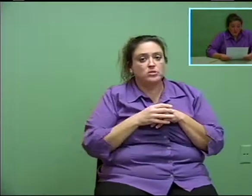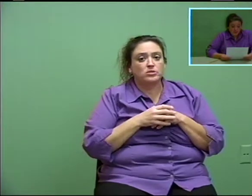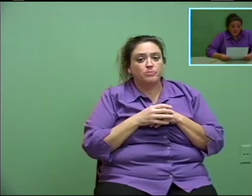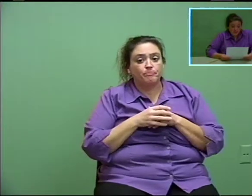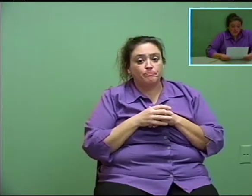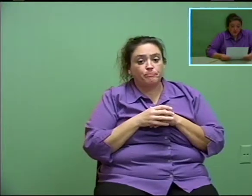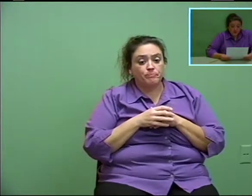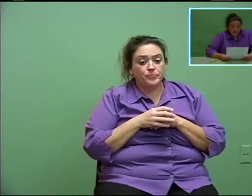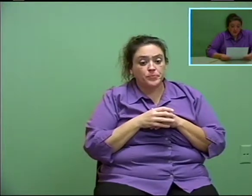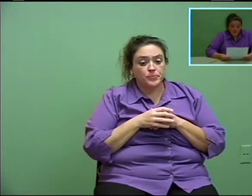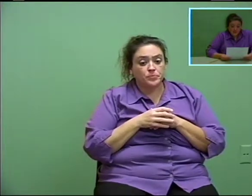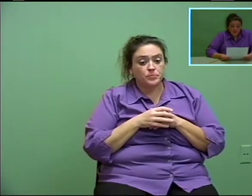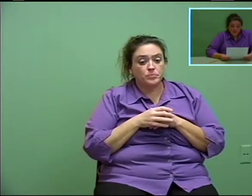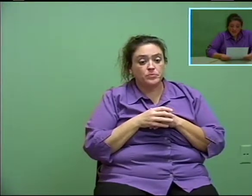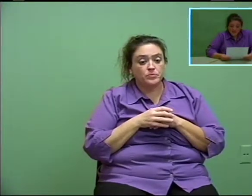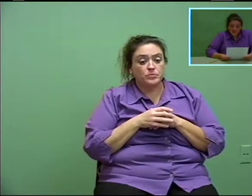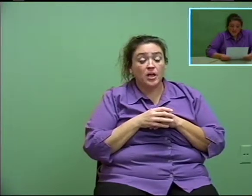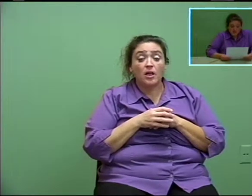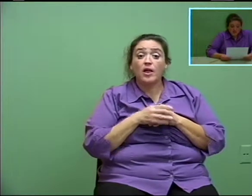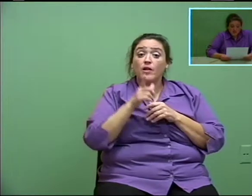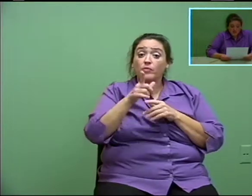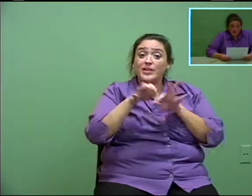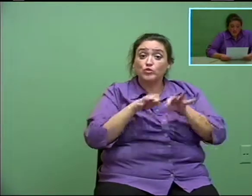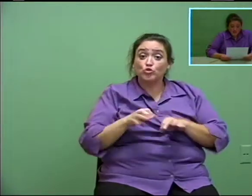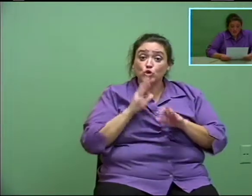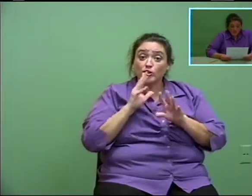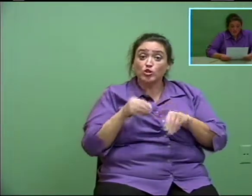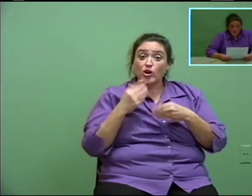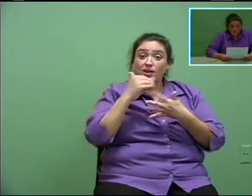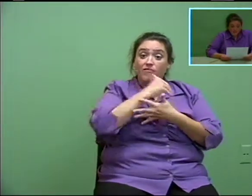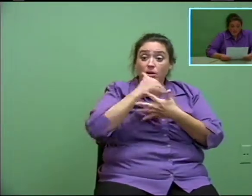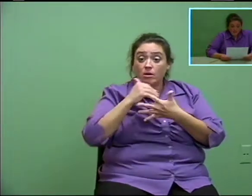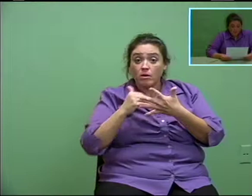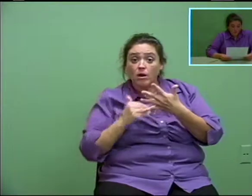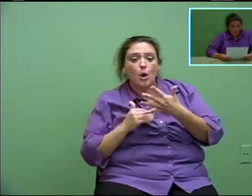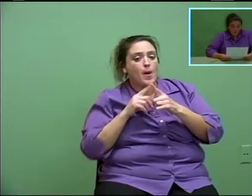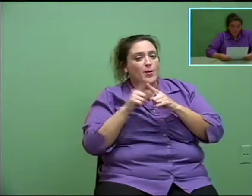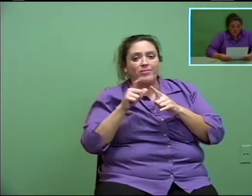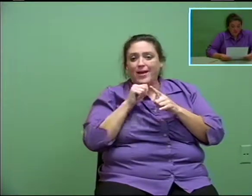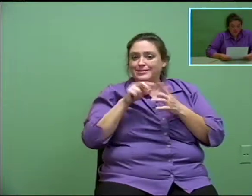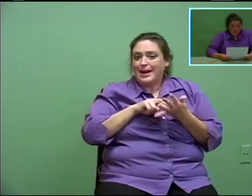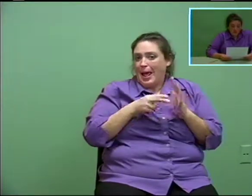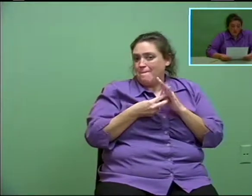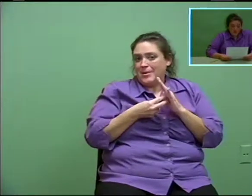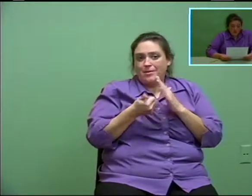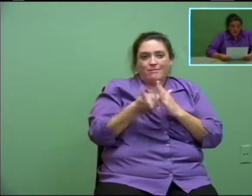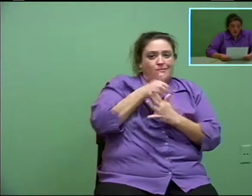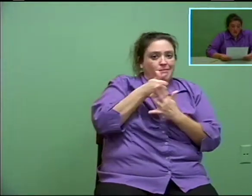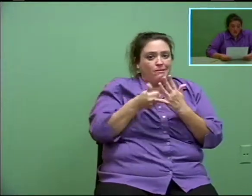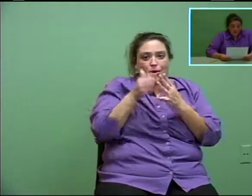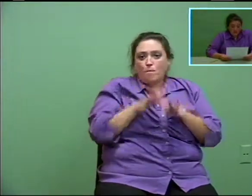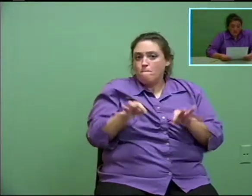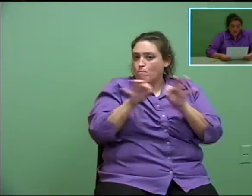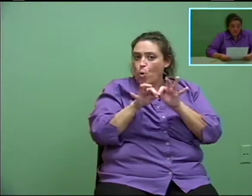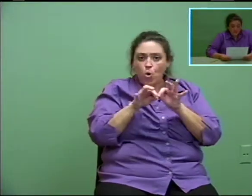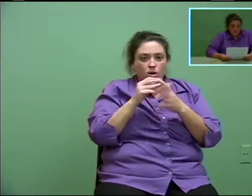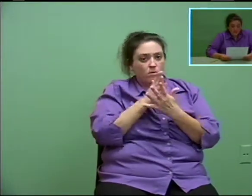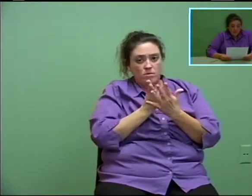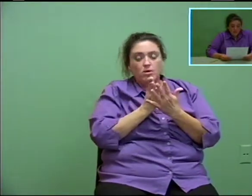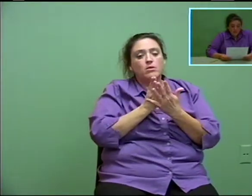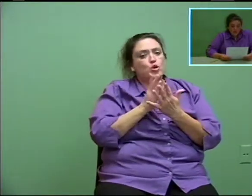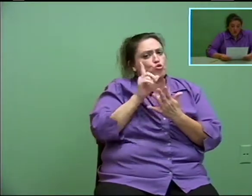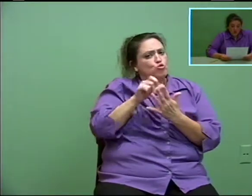order in which these instructions are given is no indication of their relative importance. You should not single